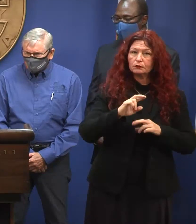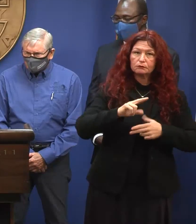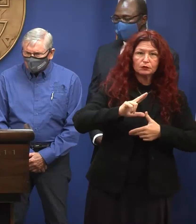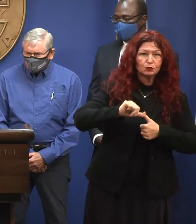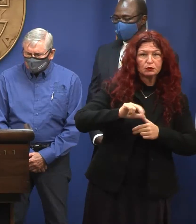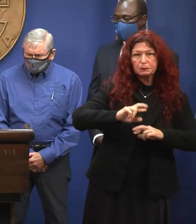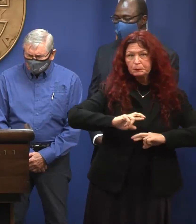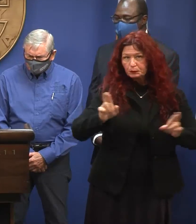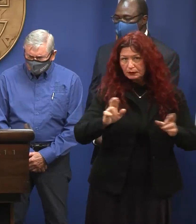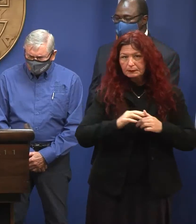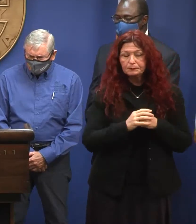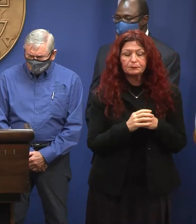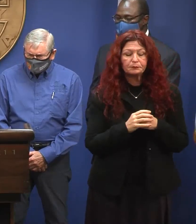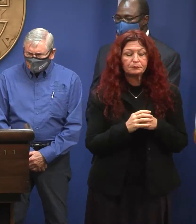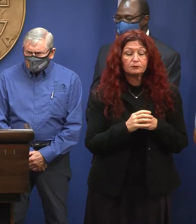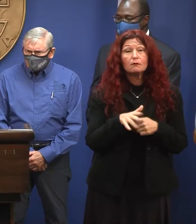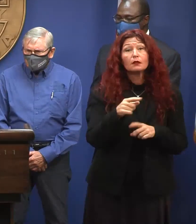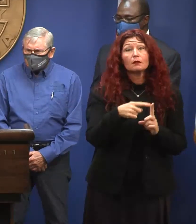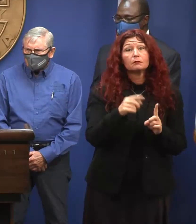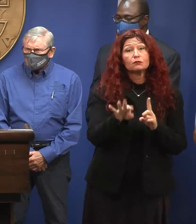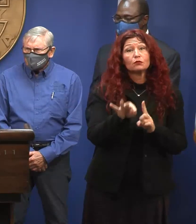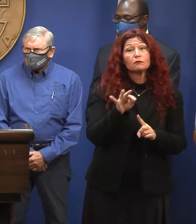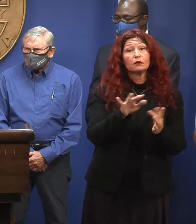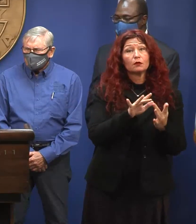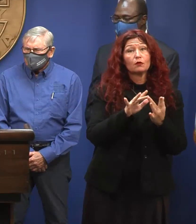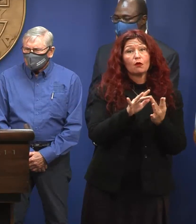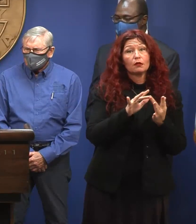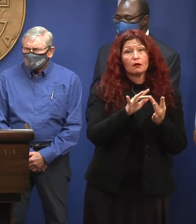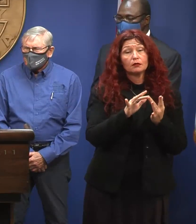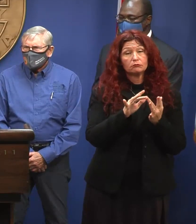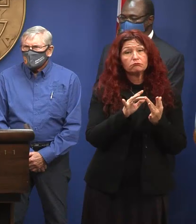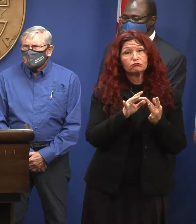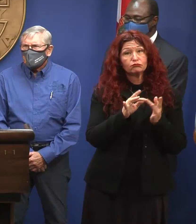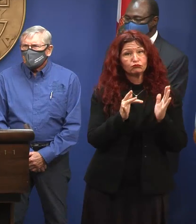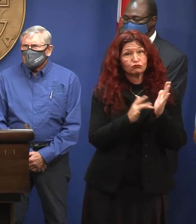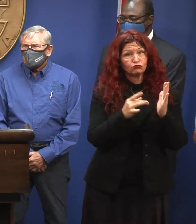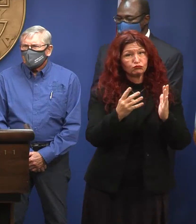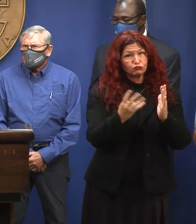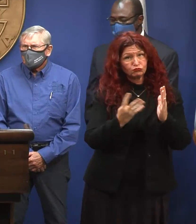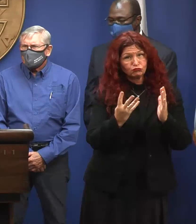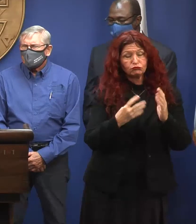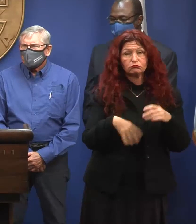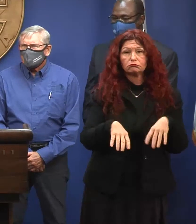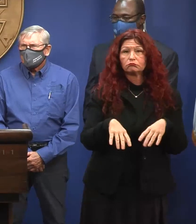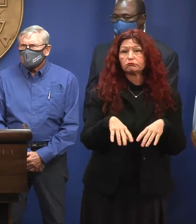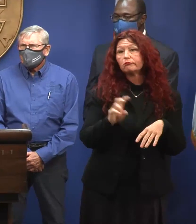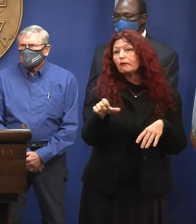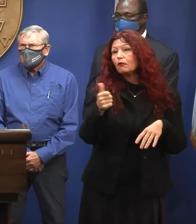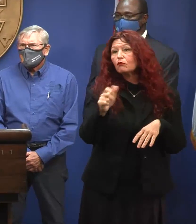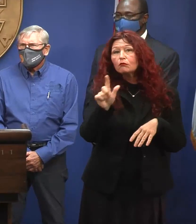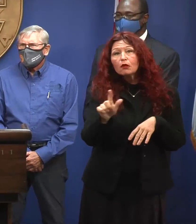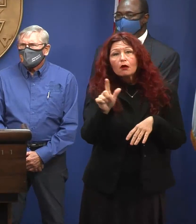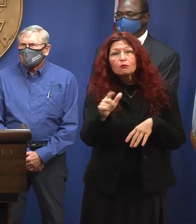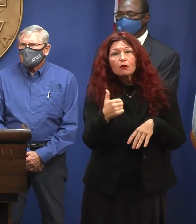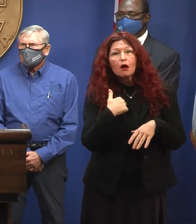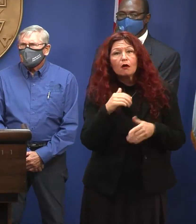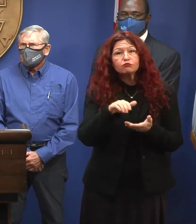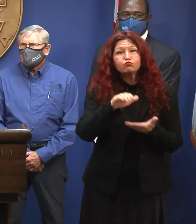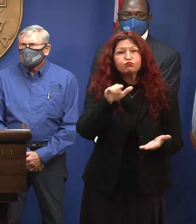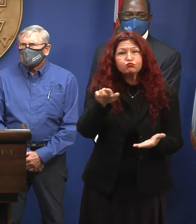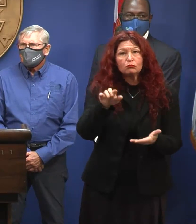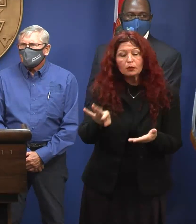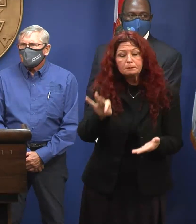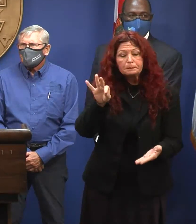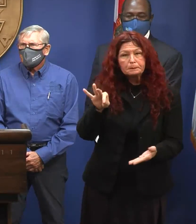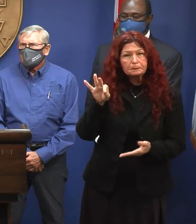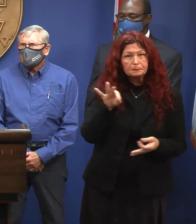And the guide is also available at miamidade.gov, at libraries, and at other locations throughout the county. And